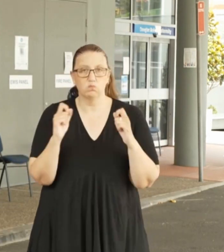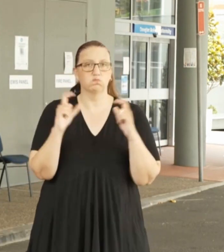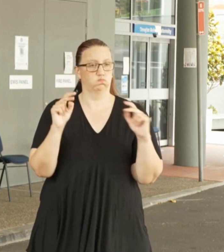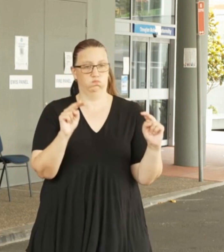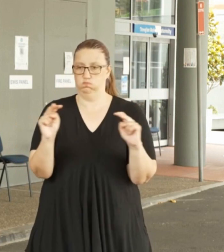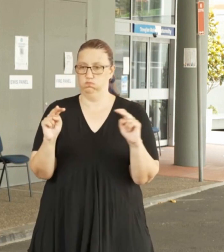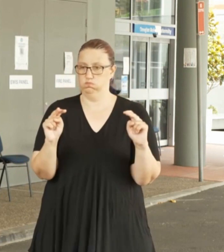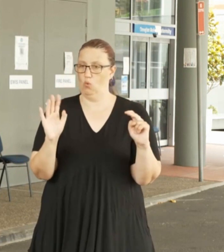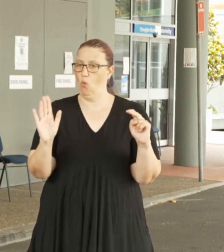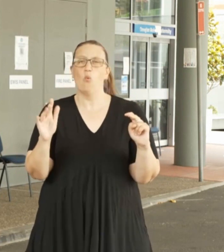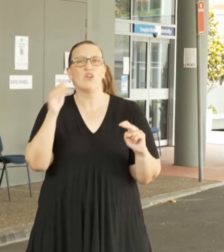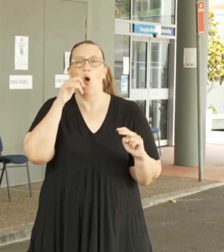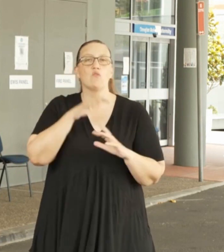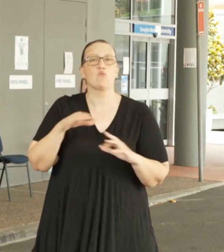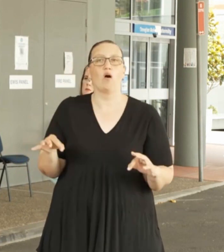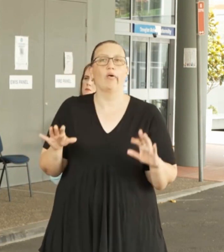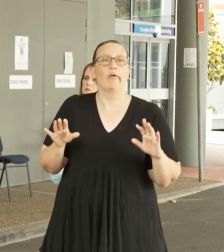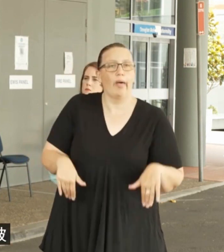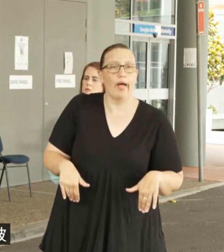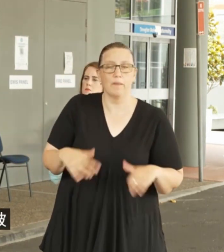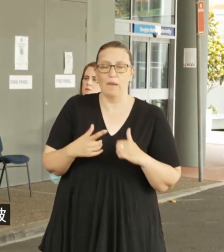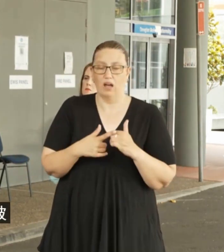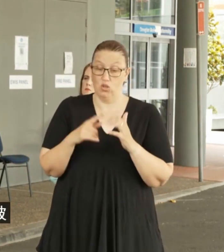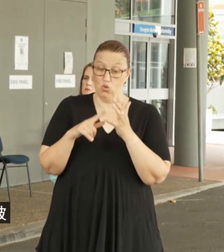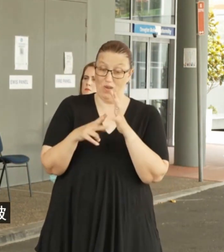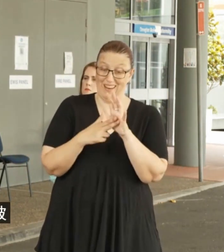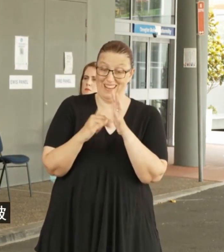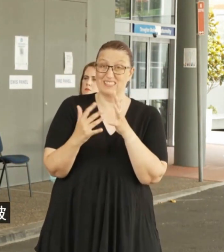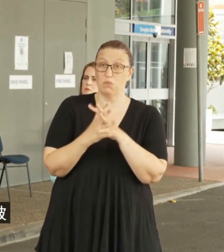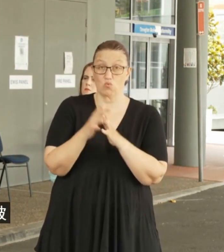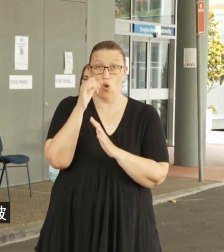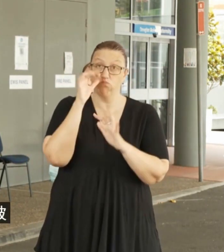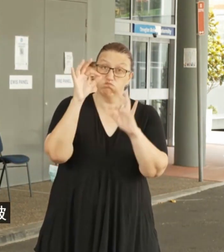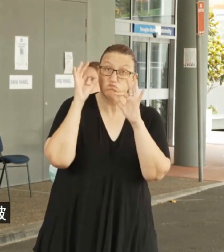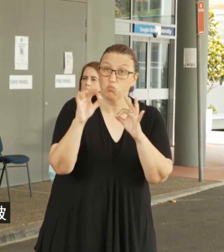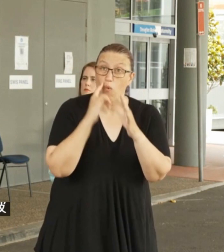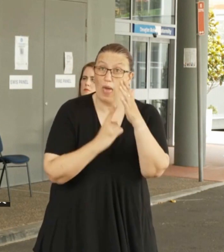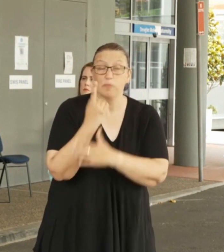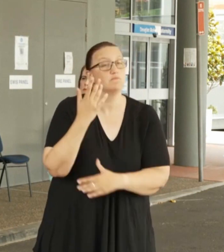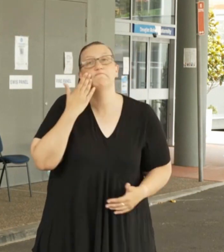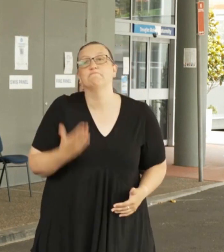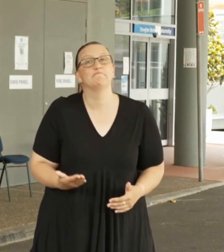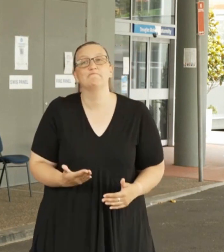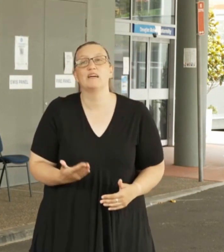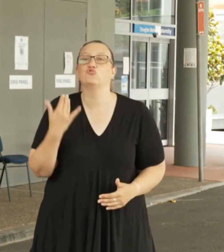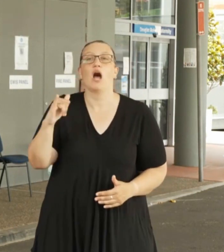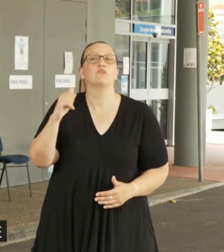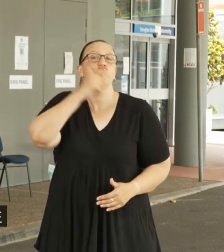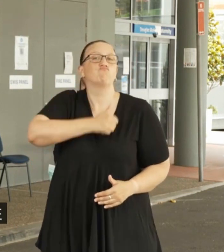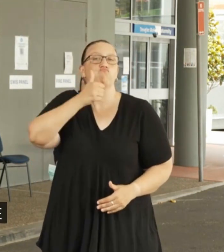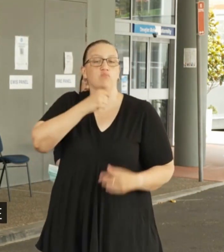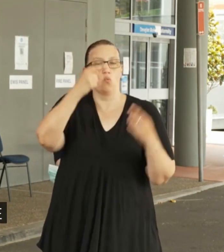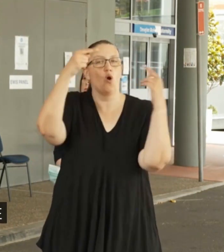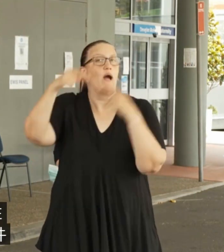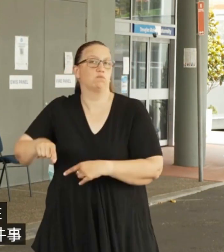alertness, but it's not definitive, it's not locked in. And the one thing that, besides learning to never say never